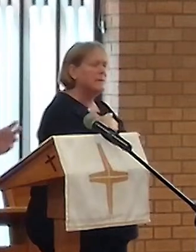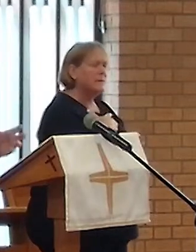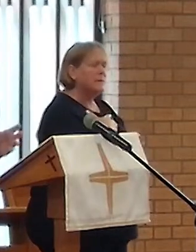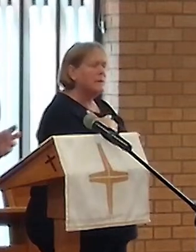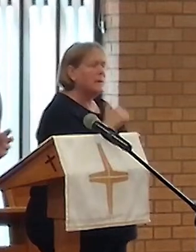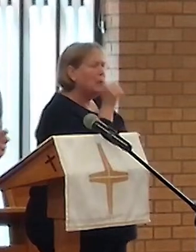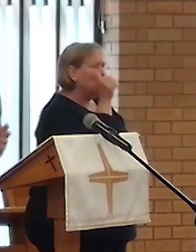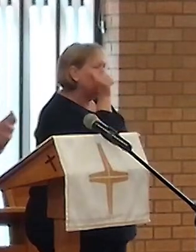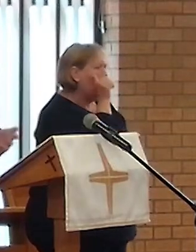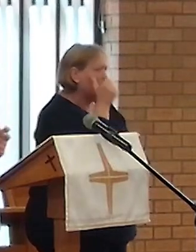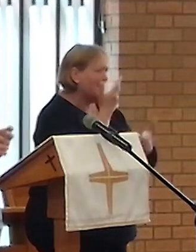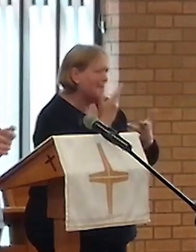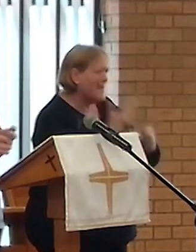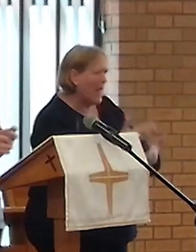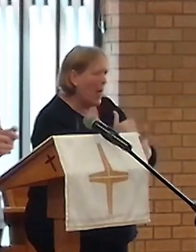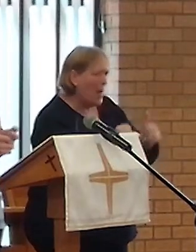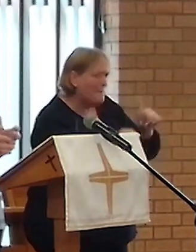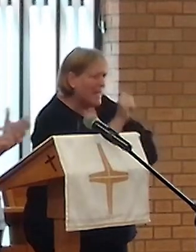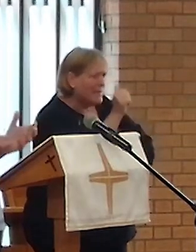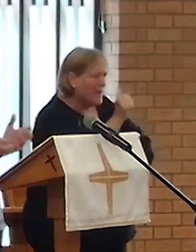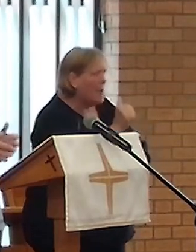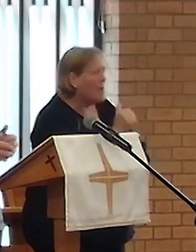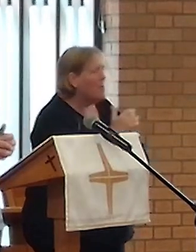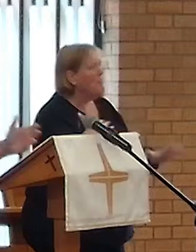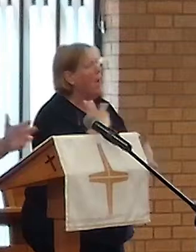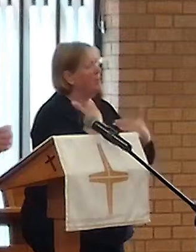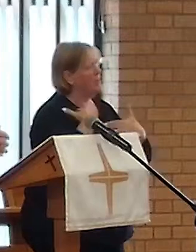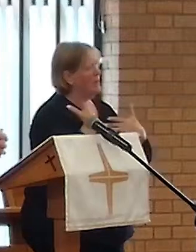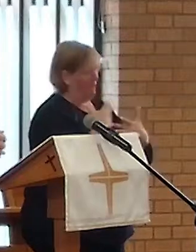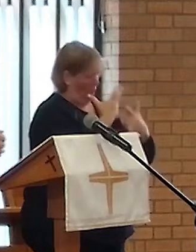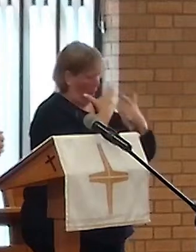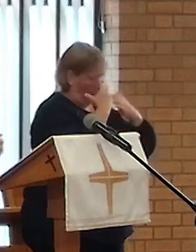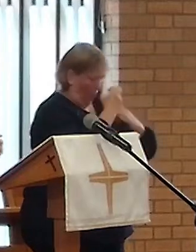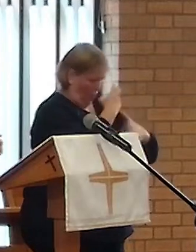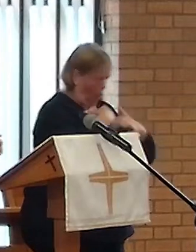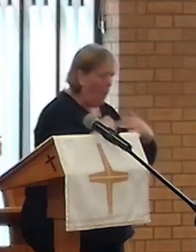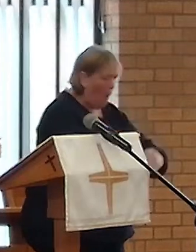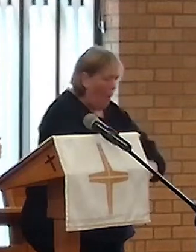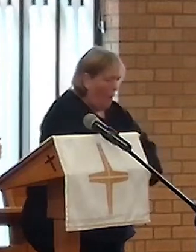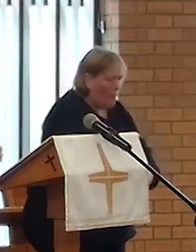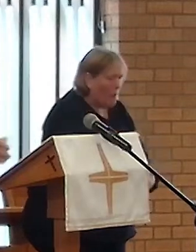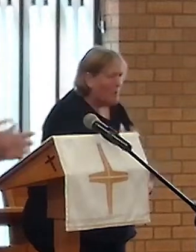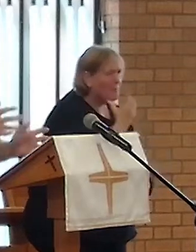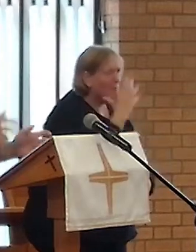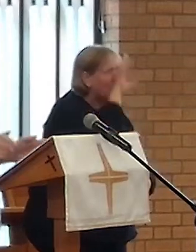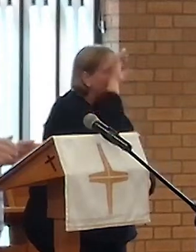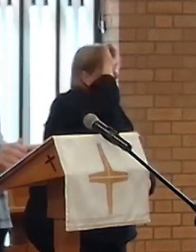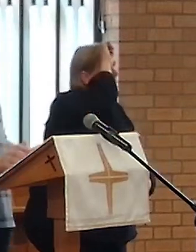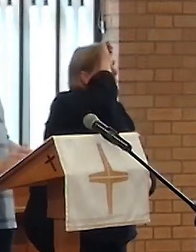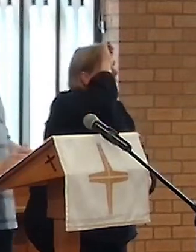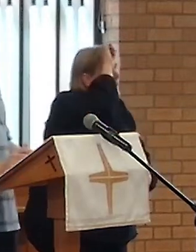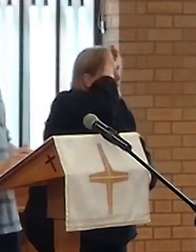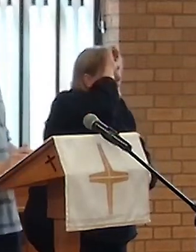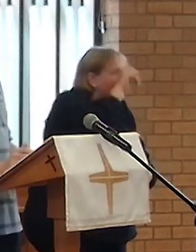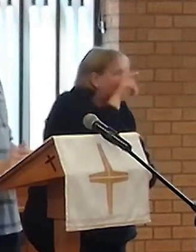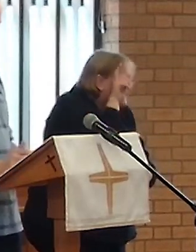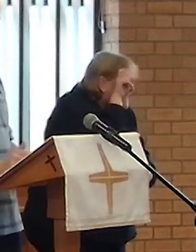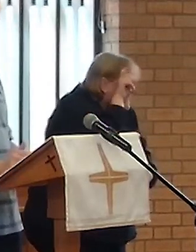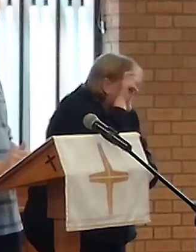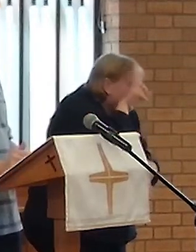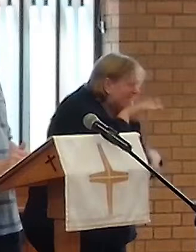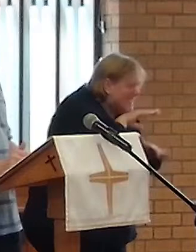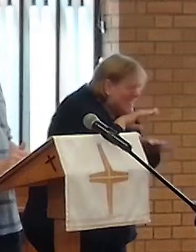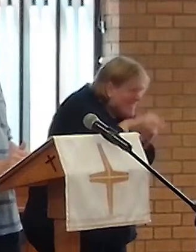Yet, standing in the old coat, he remembers the excitement of sneaking around, of lying when asked what he was doing and stealing